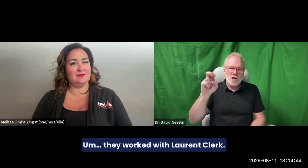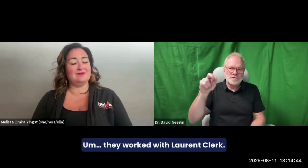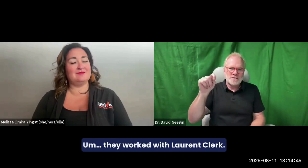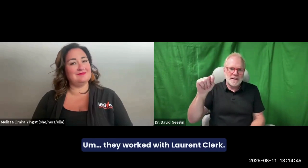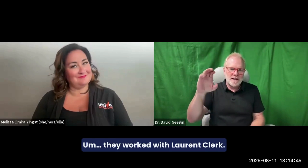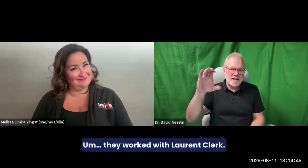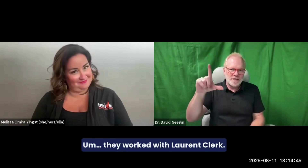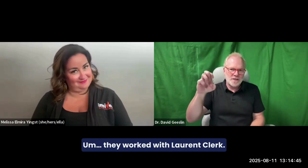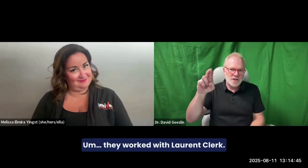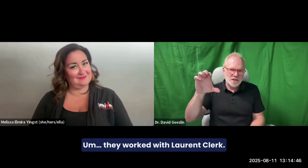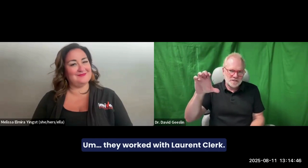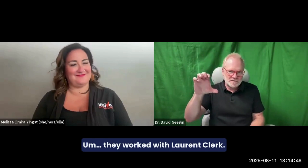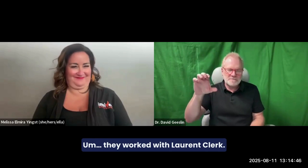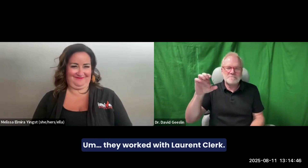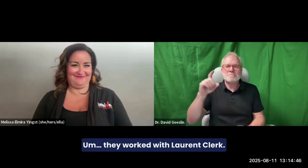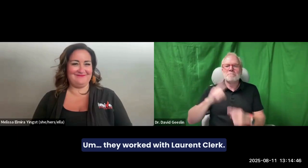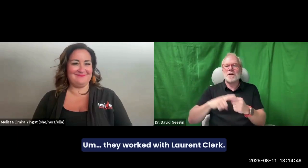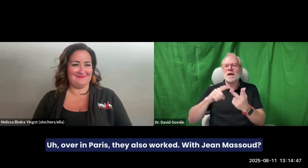they worked with Laurent Clerc